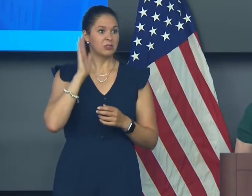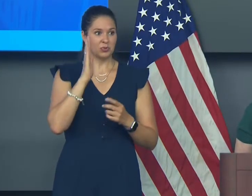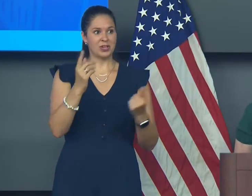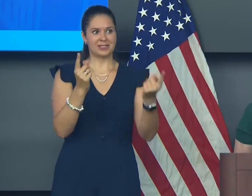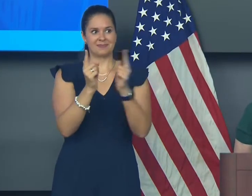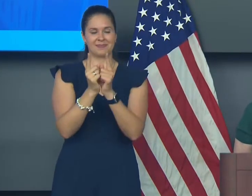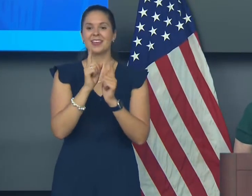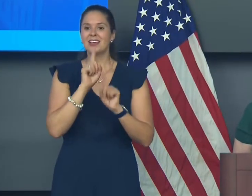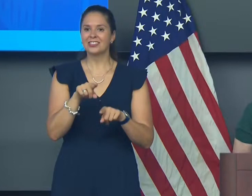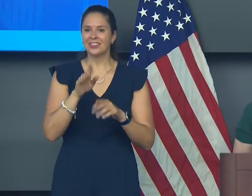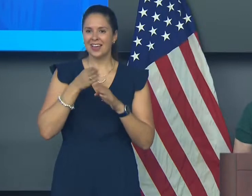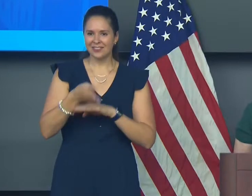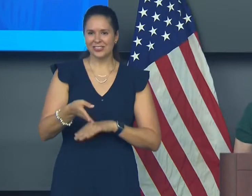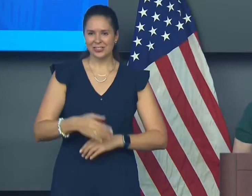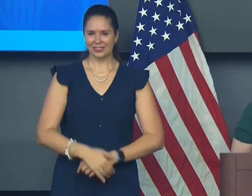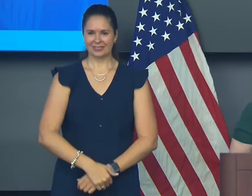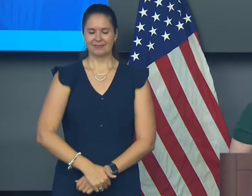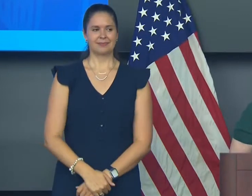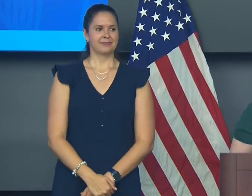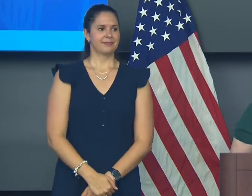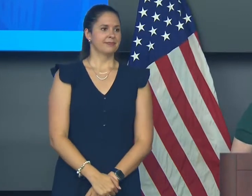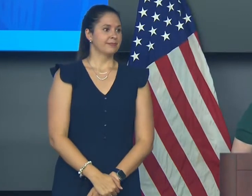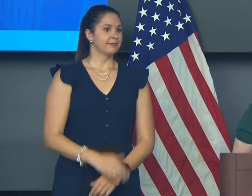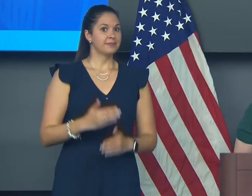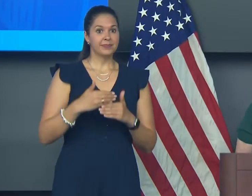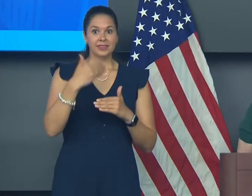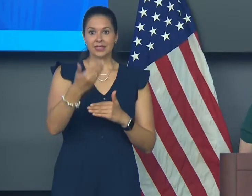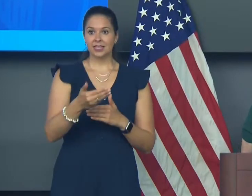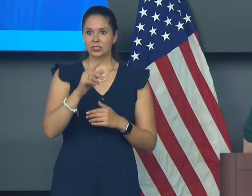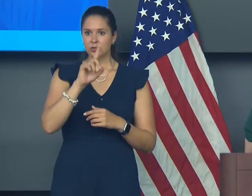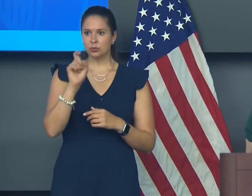Okay, we'll answer that after. Okay. Next question, please.